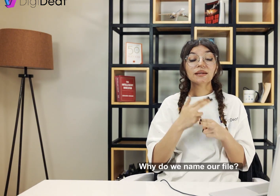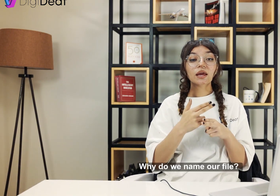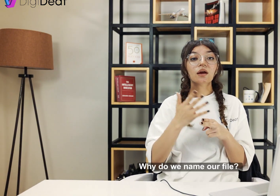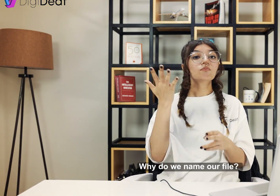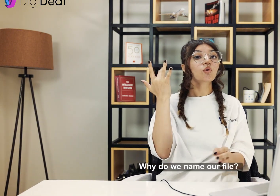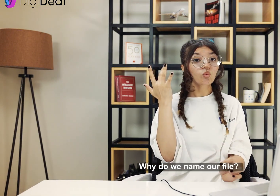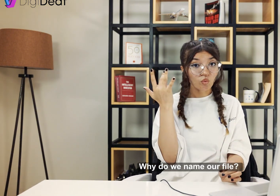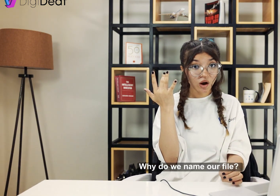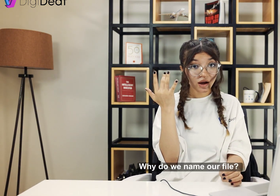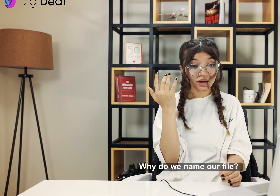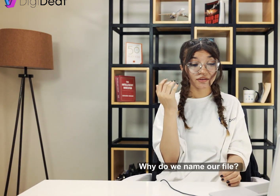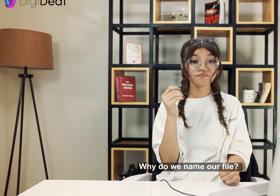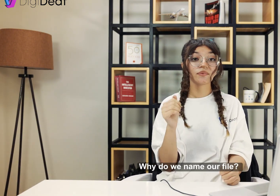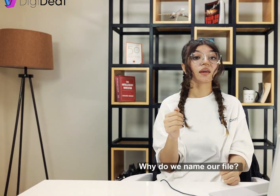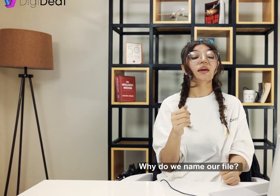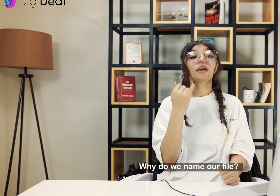Why do we name our file?